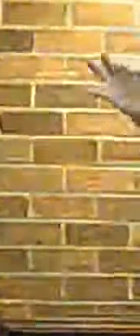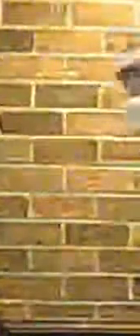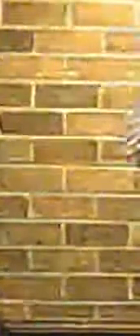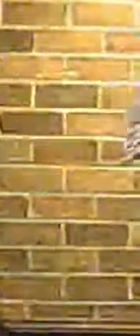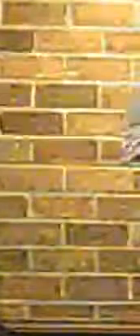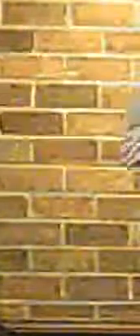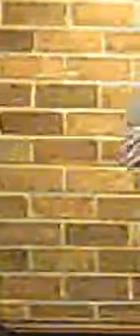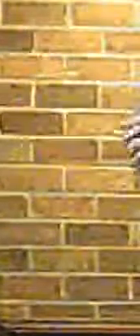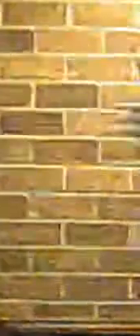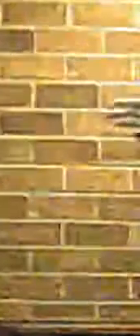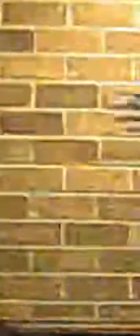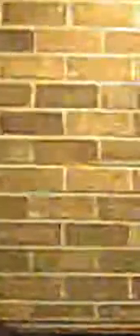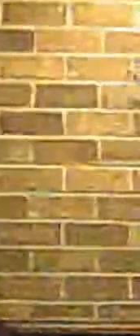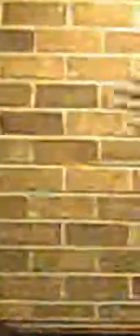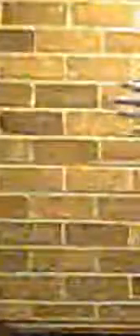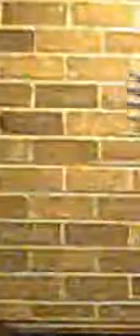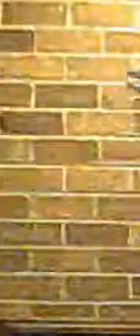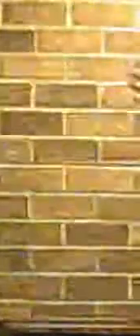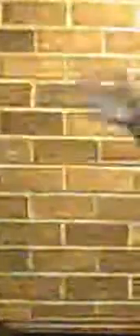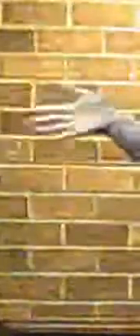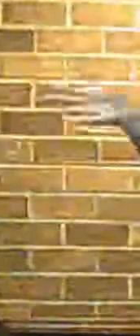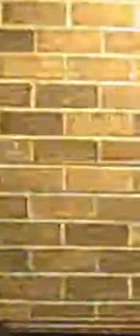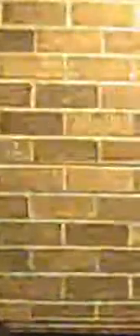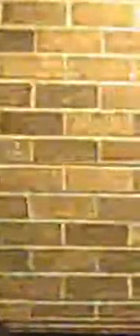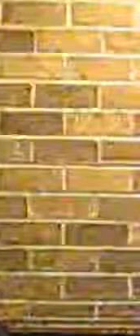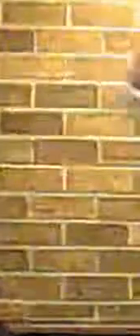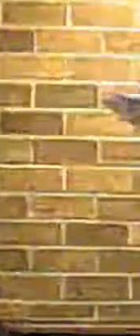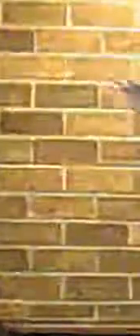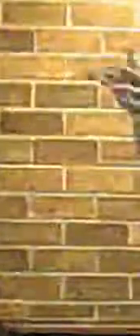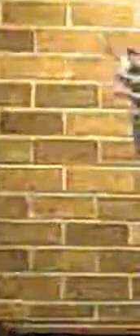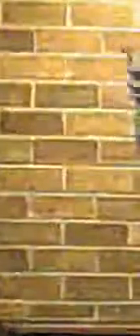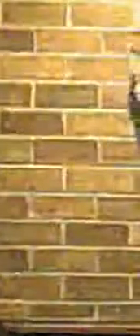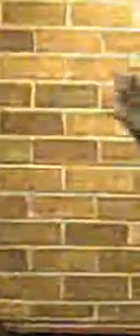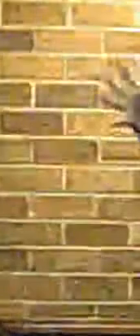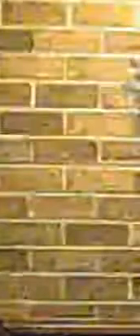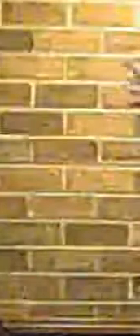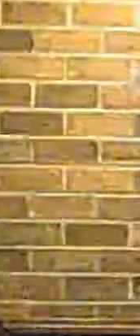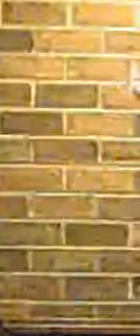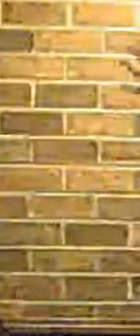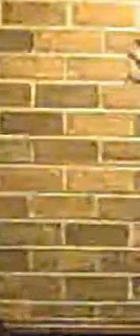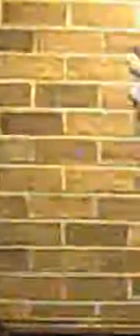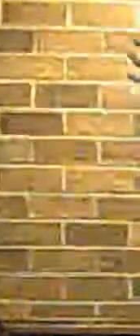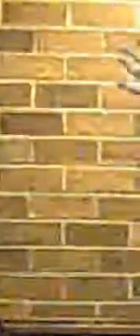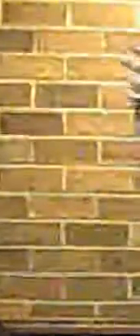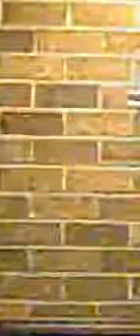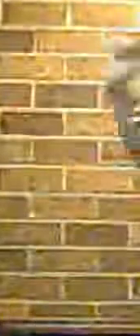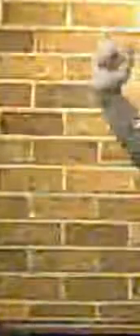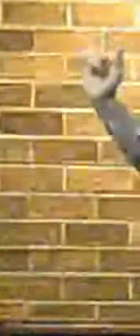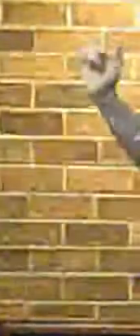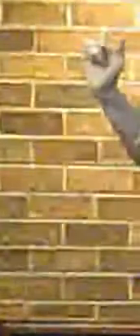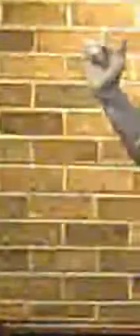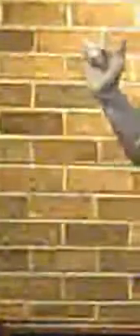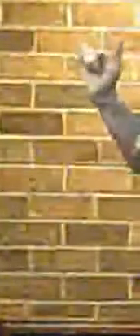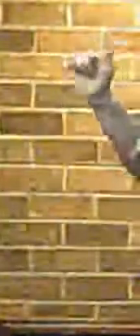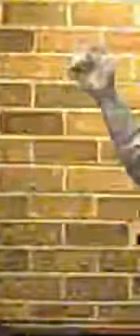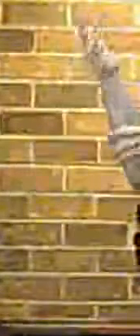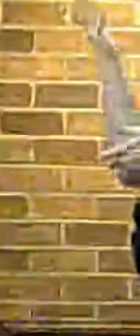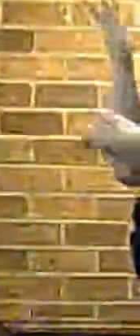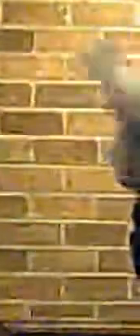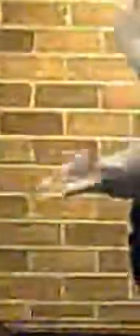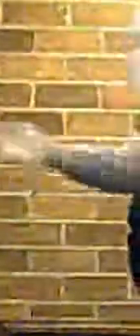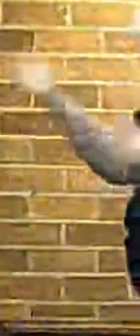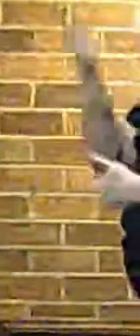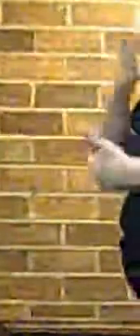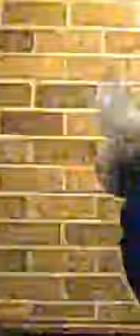them closing Heswell initially at all. But, however, and these are their words, not mine, they